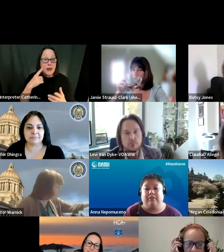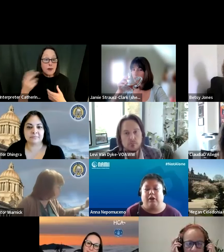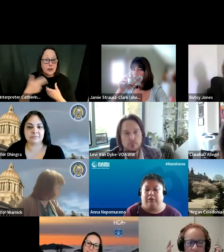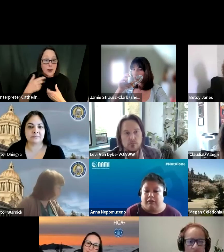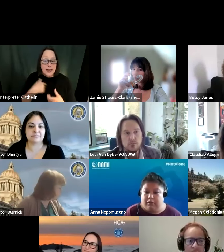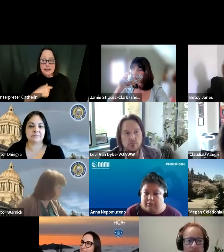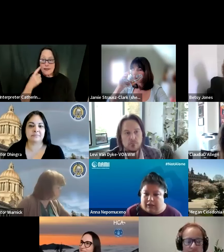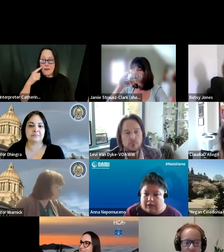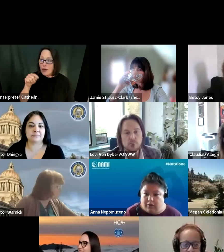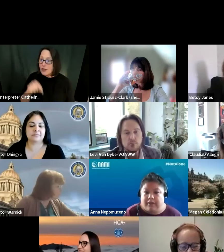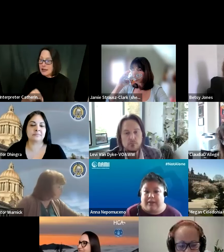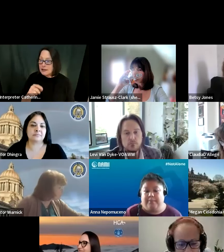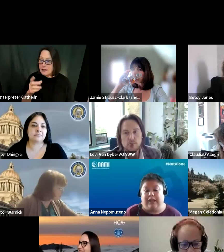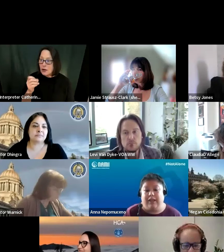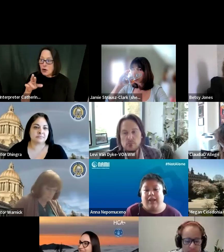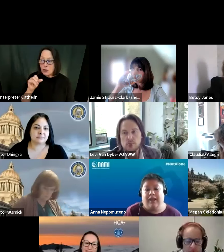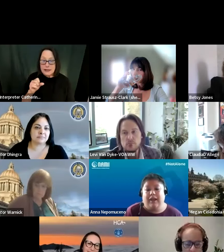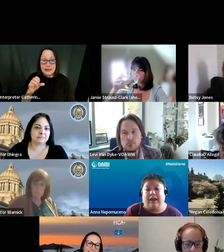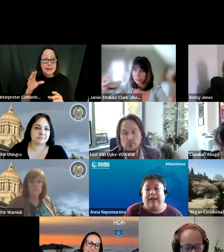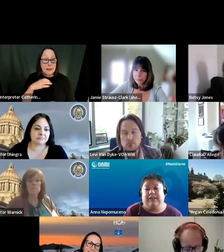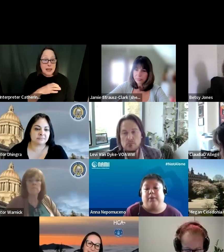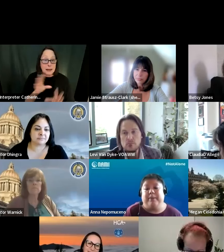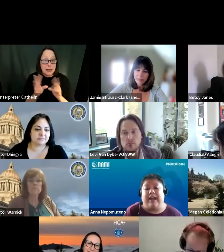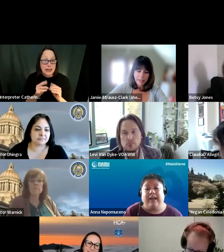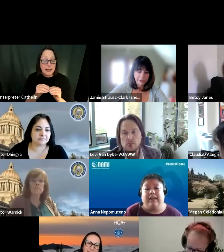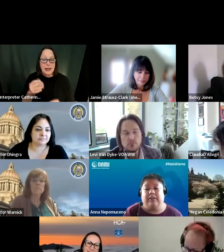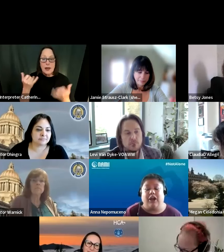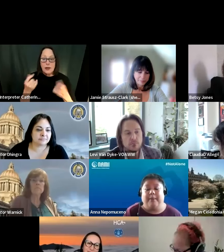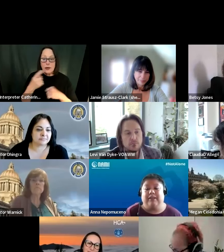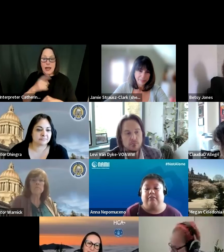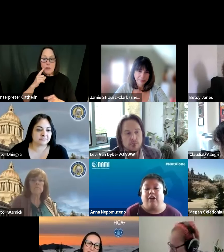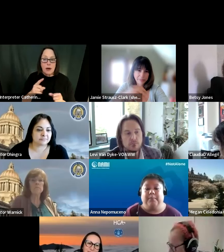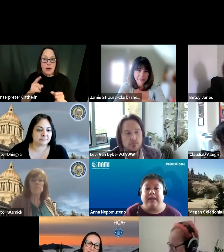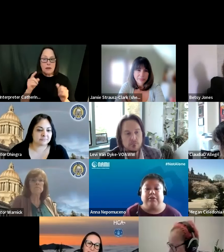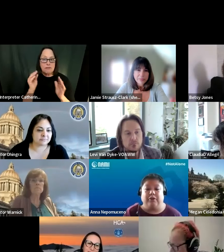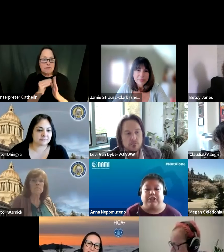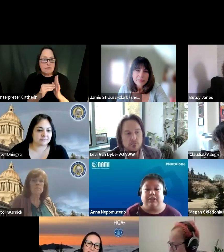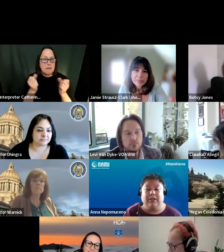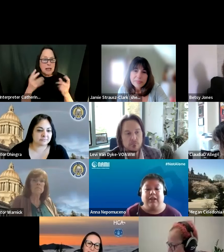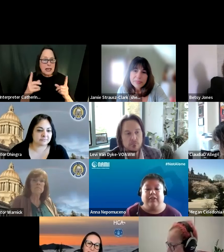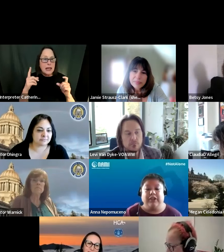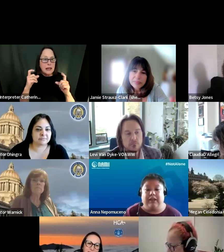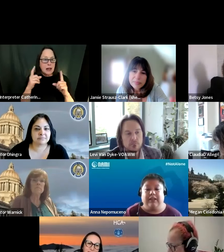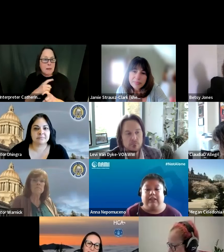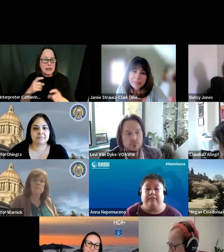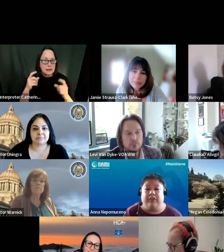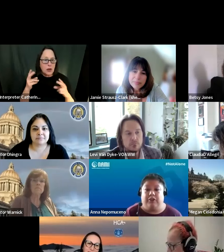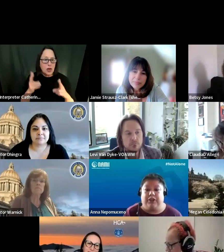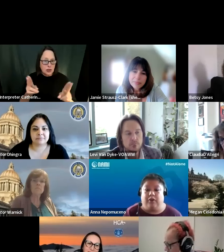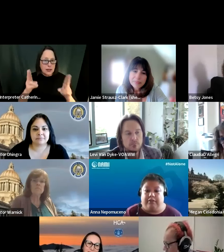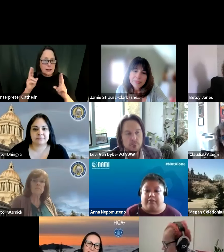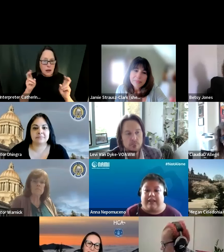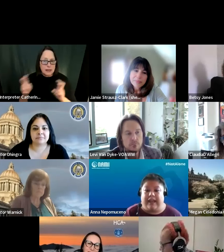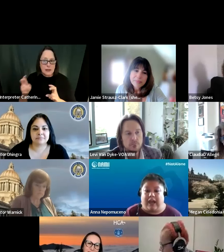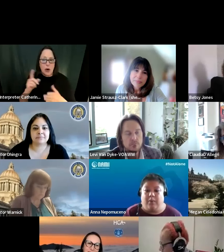CRIS CRIS committee meeting. Today, we'll be tackling another topic that is complex and urgent, the unique needs of youth